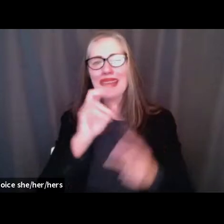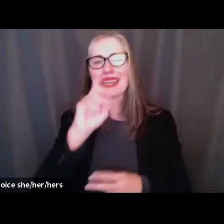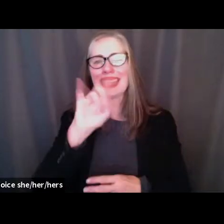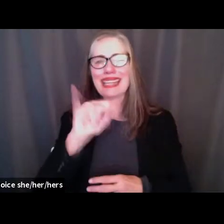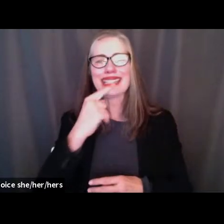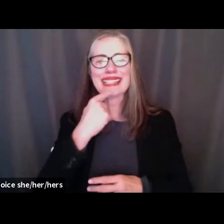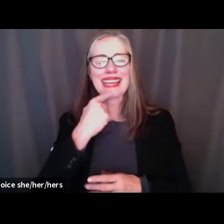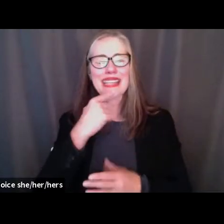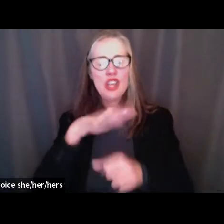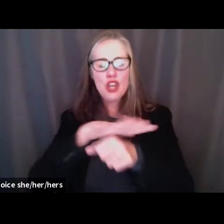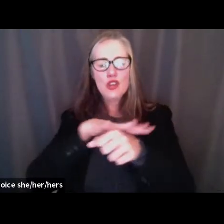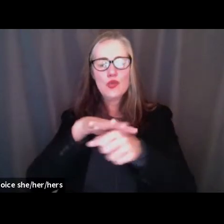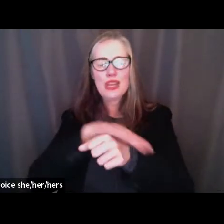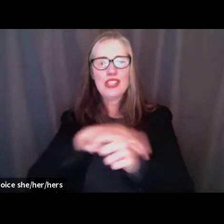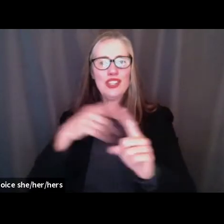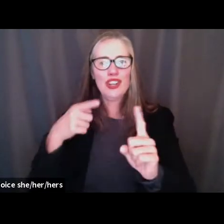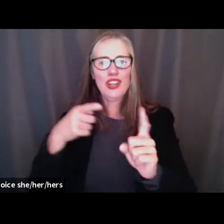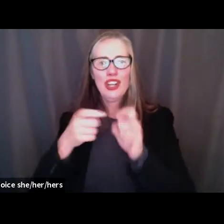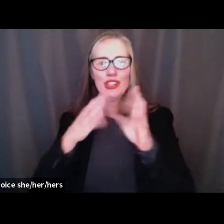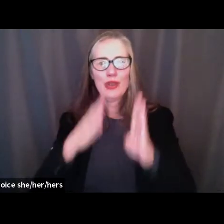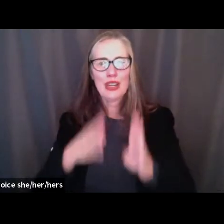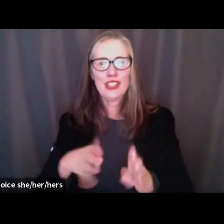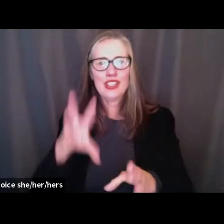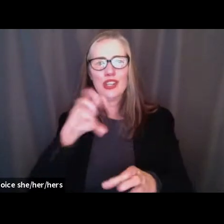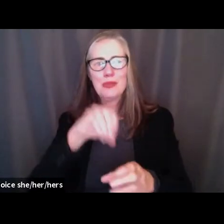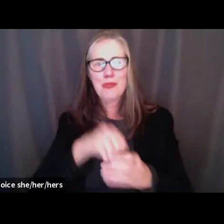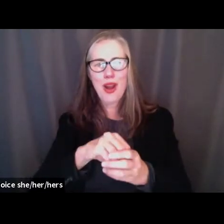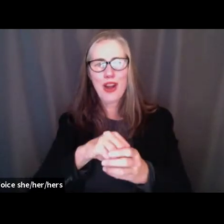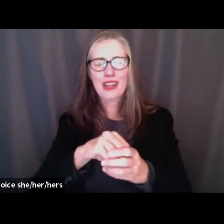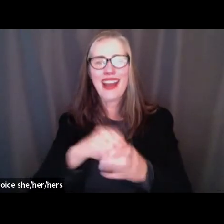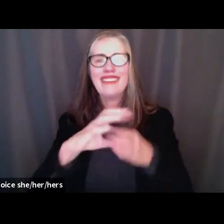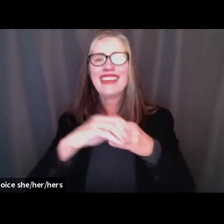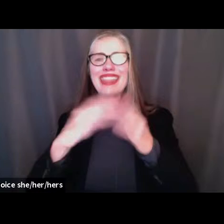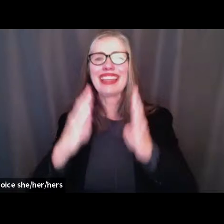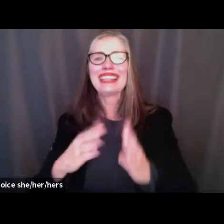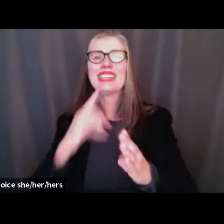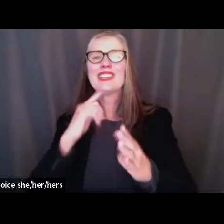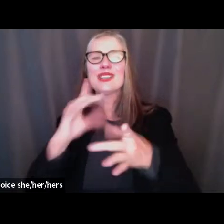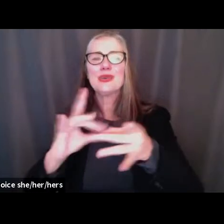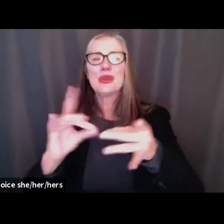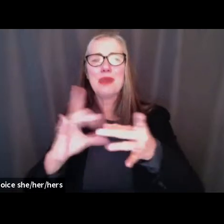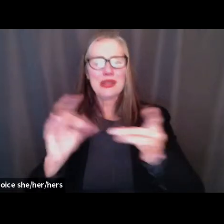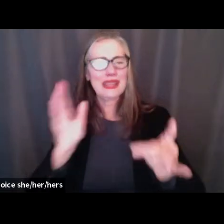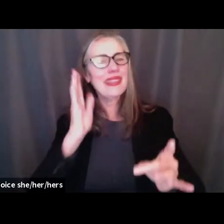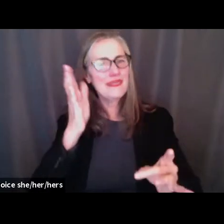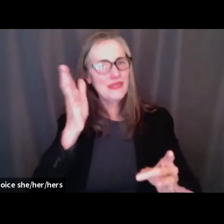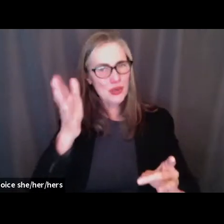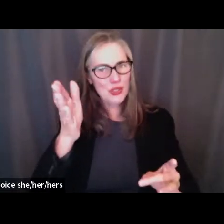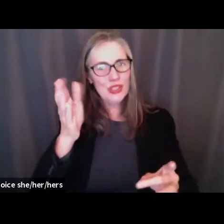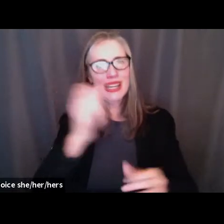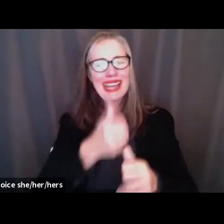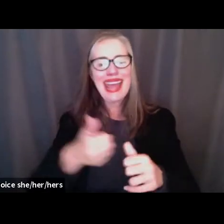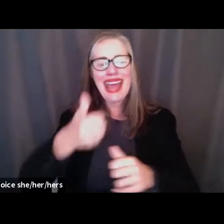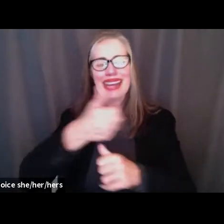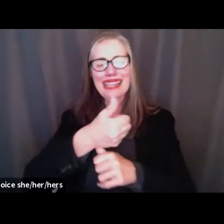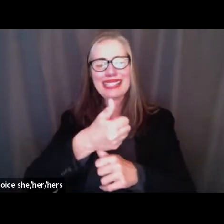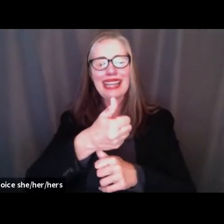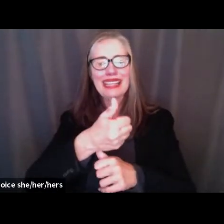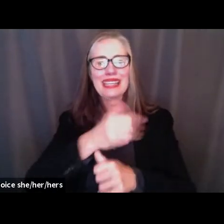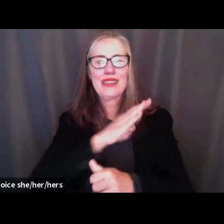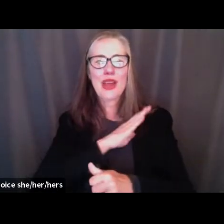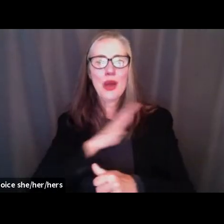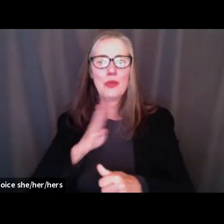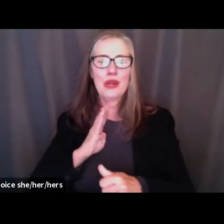regional directors should be a part of the party leader remarks. And so in the future executive board meetings, we'll add that